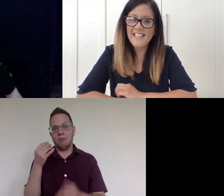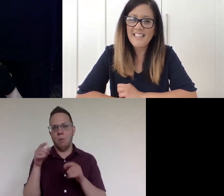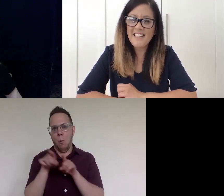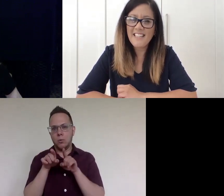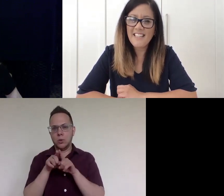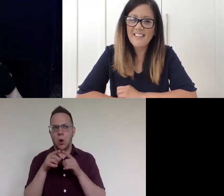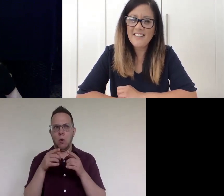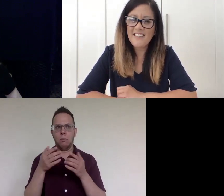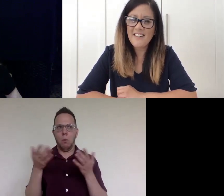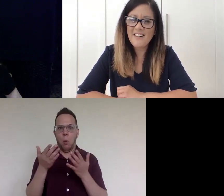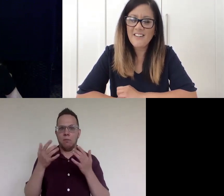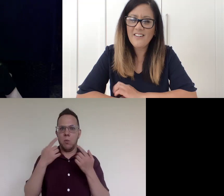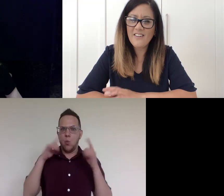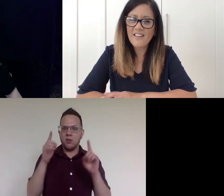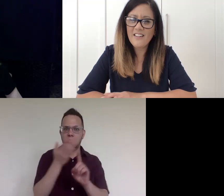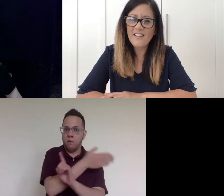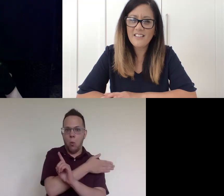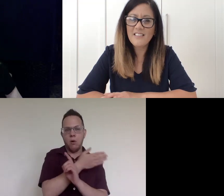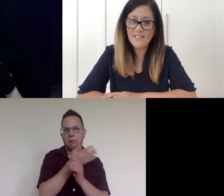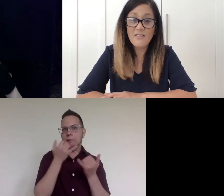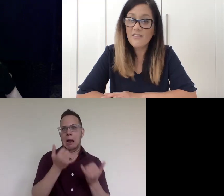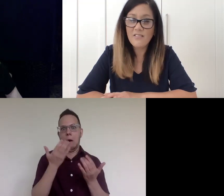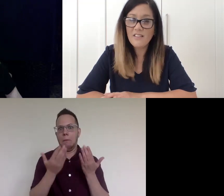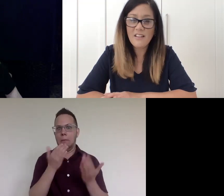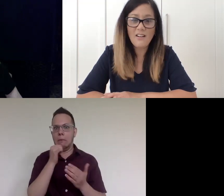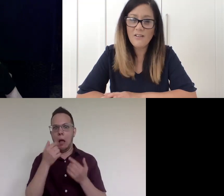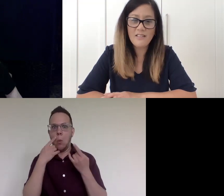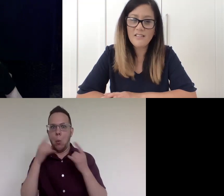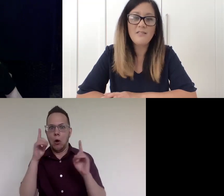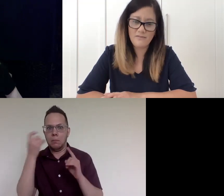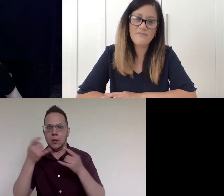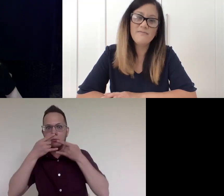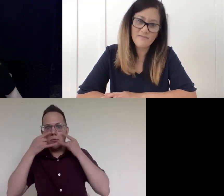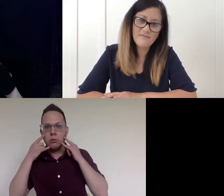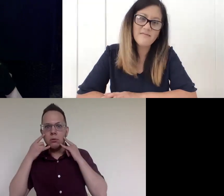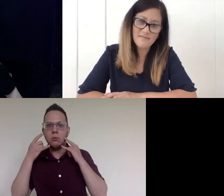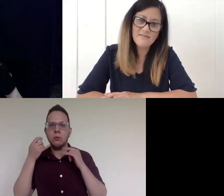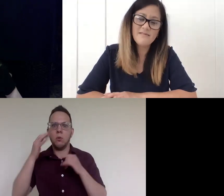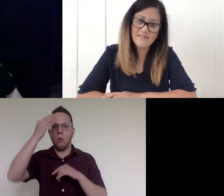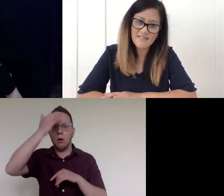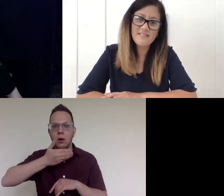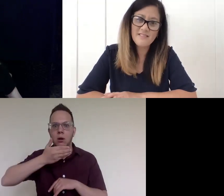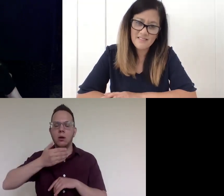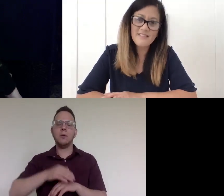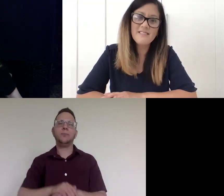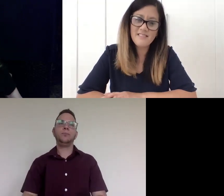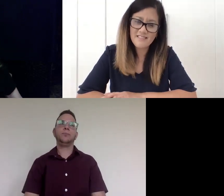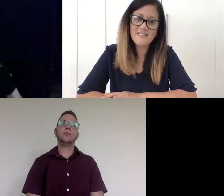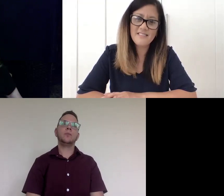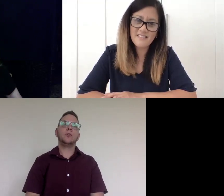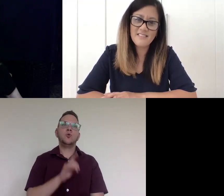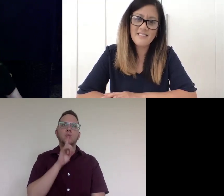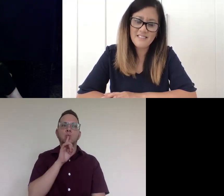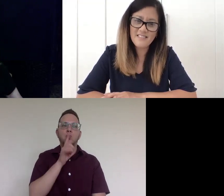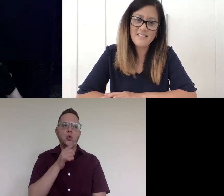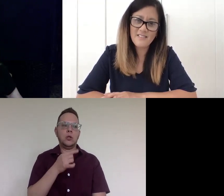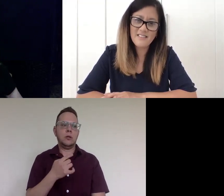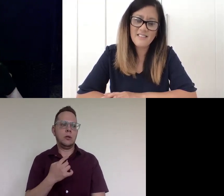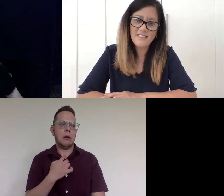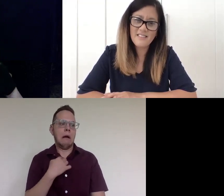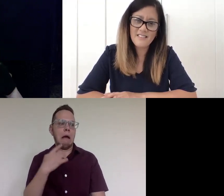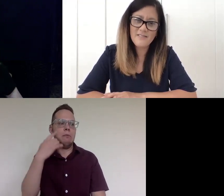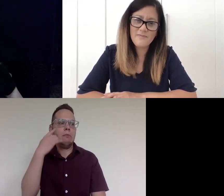stories of people with hearing loss and their experiences. And also what worked today may not work tomorrow,